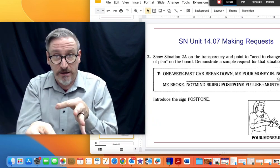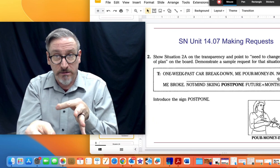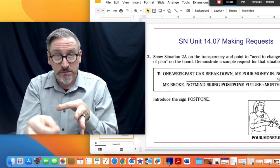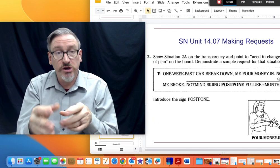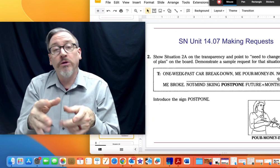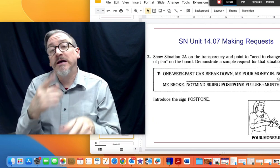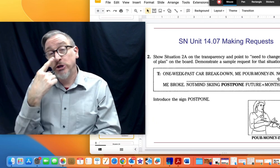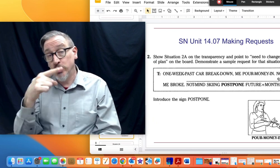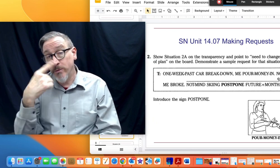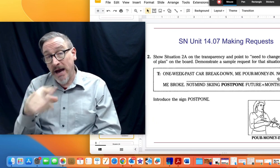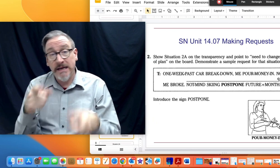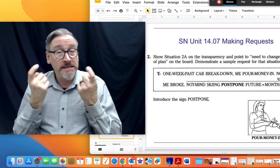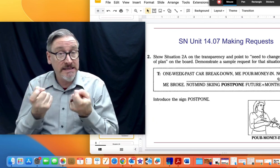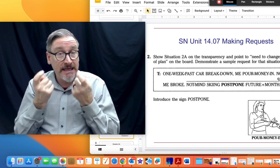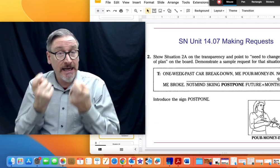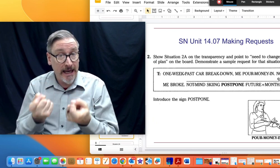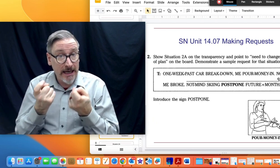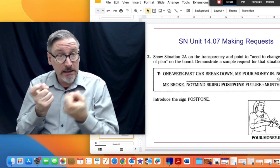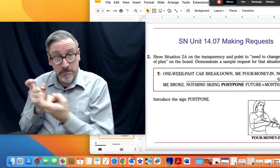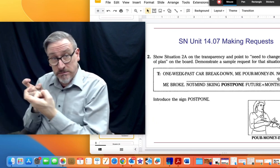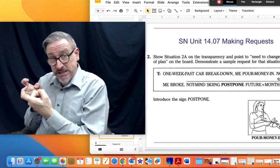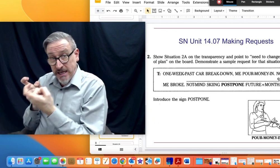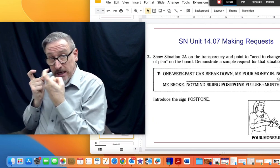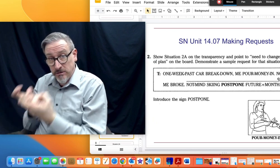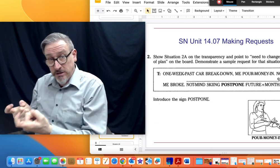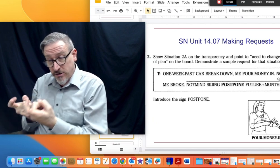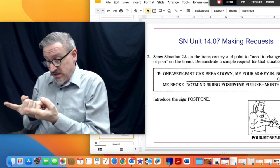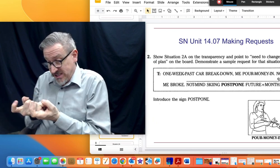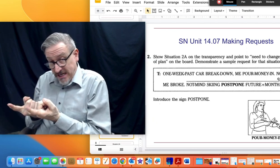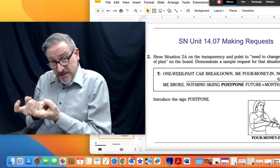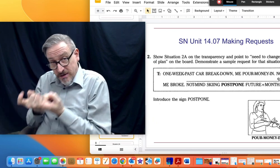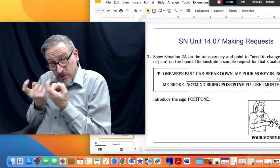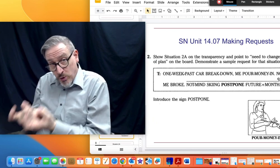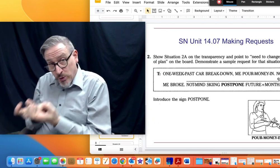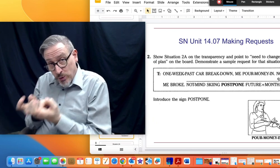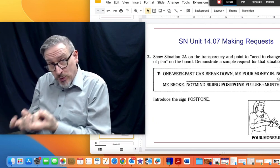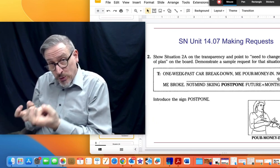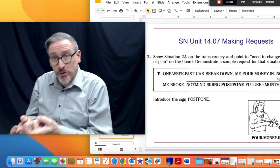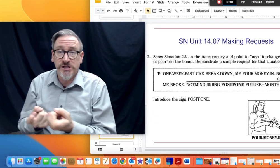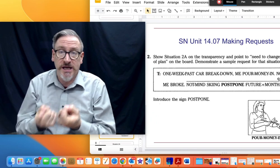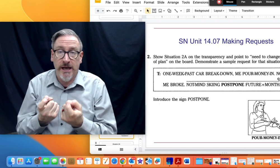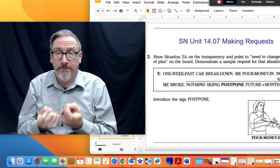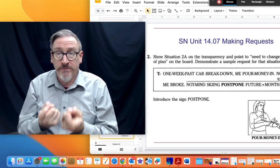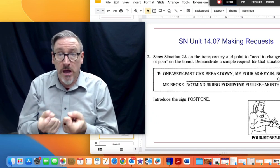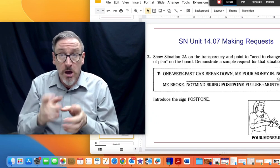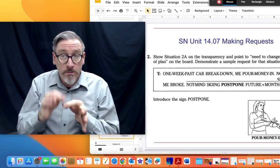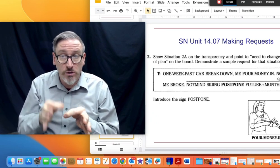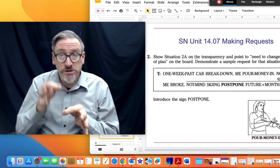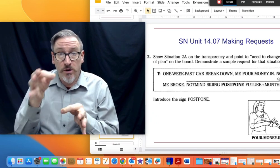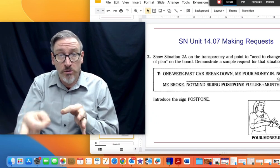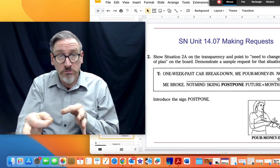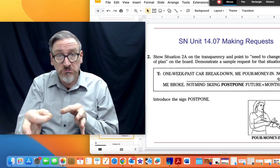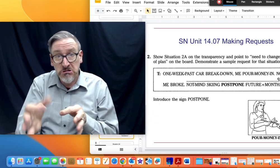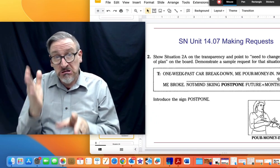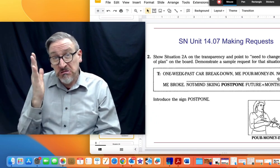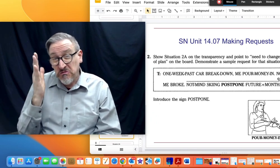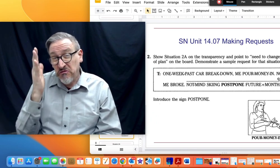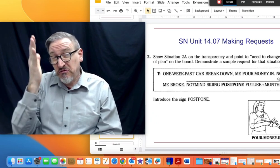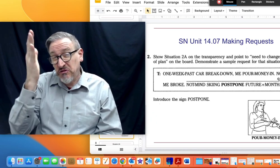postponing it? So do you mind skiing? Skiing, here are the skis, right? Skiing,